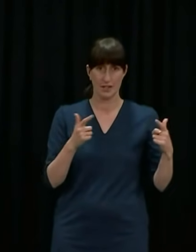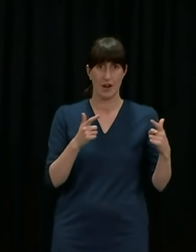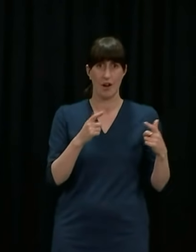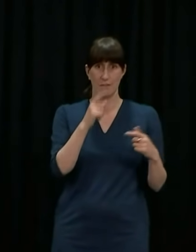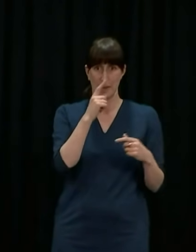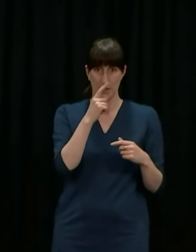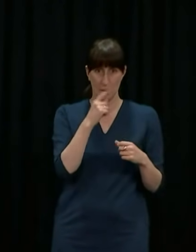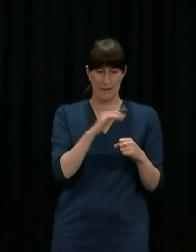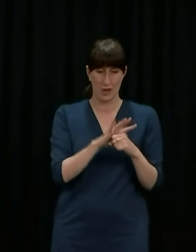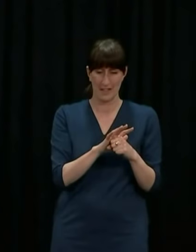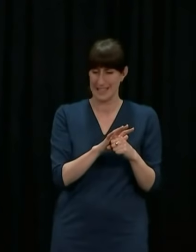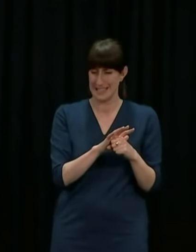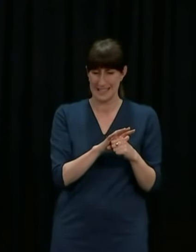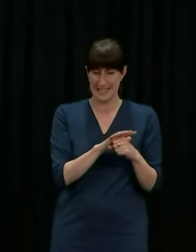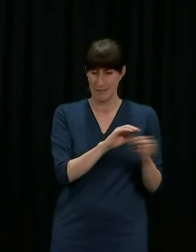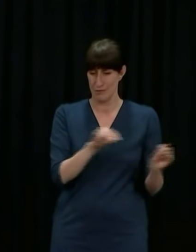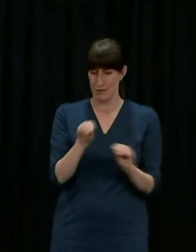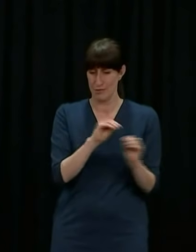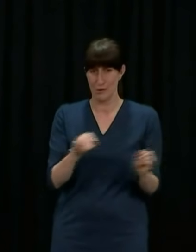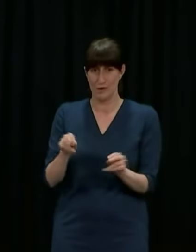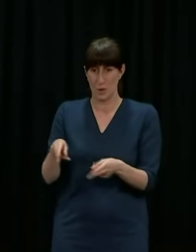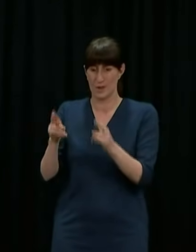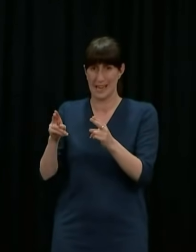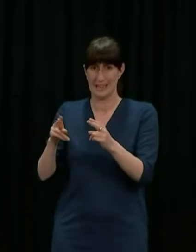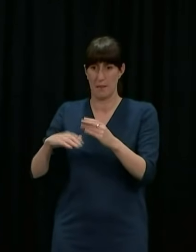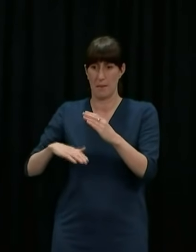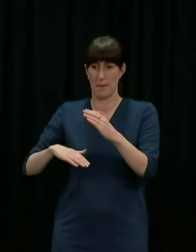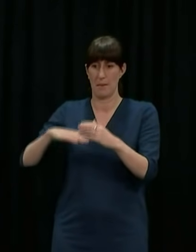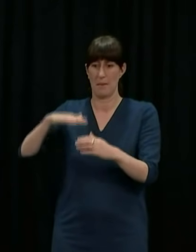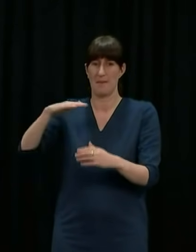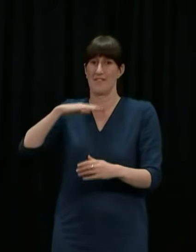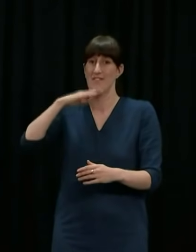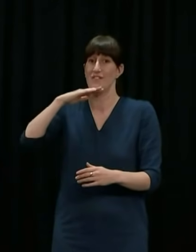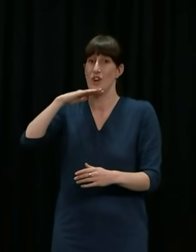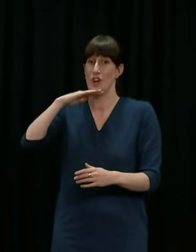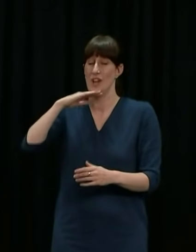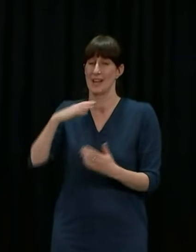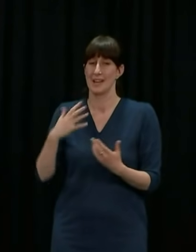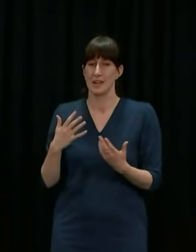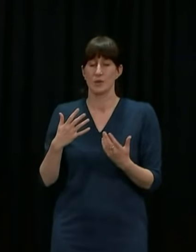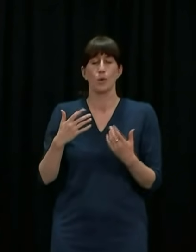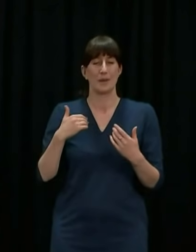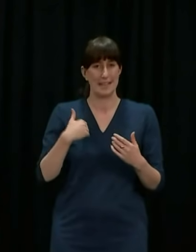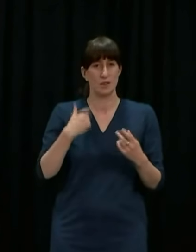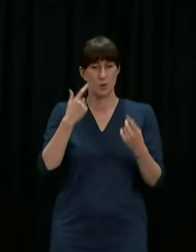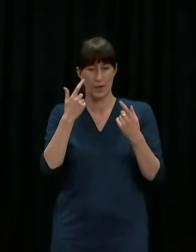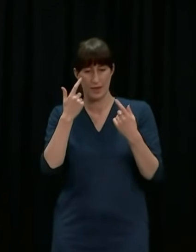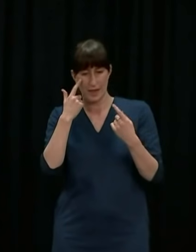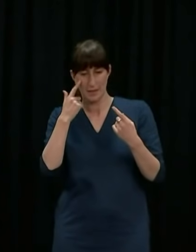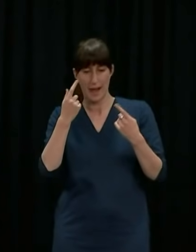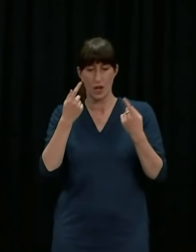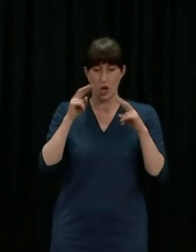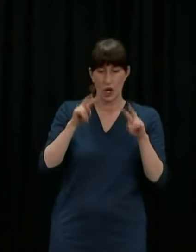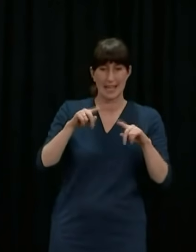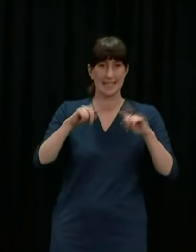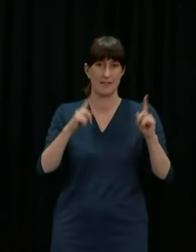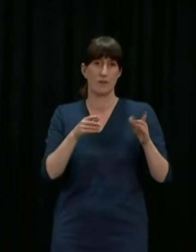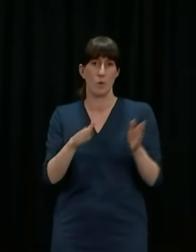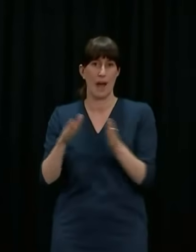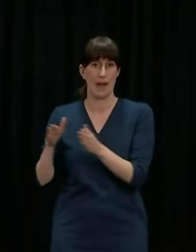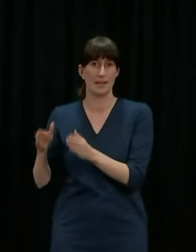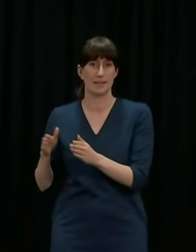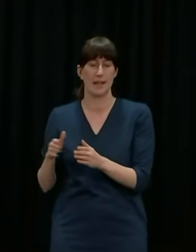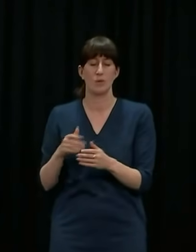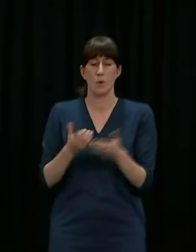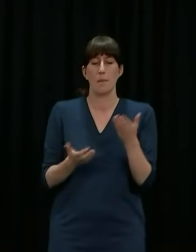envisage that we will go above and beyond that. So we will now be looking at other ways of isolating people, and it will be a risk-based framework that we use.